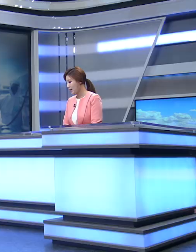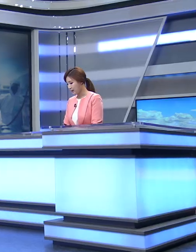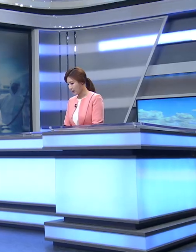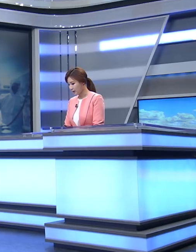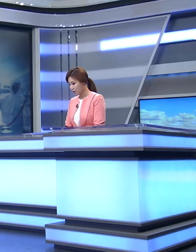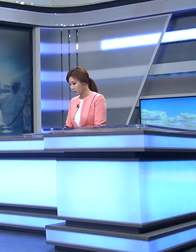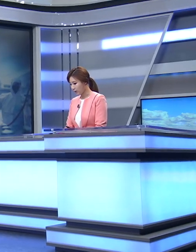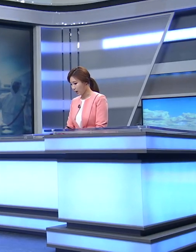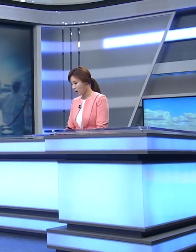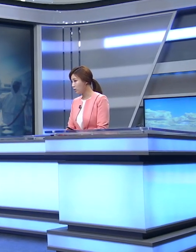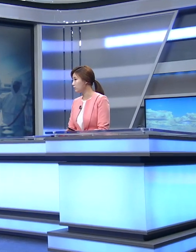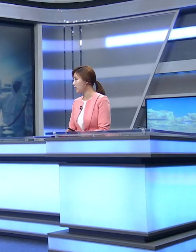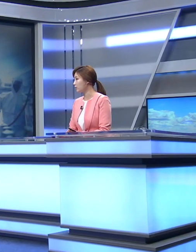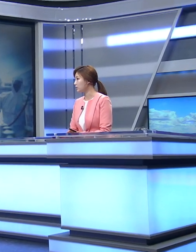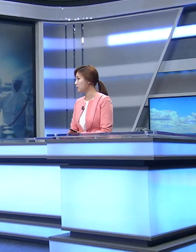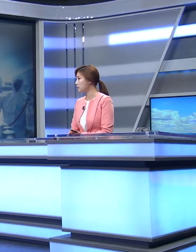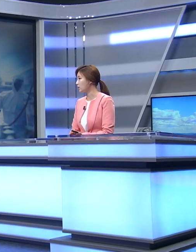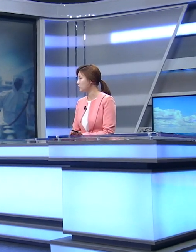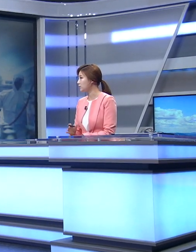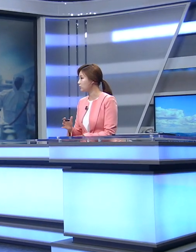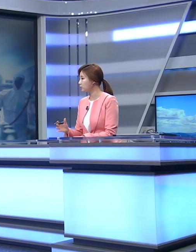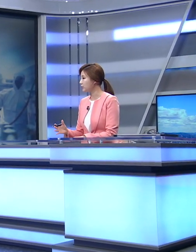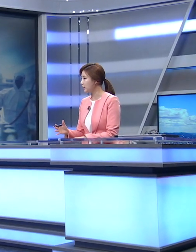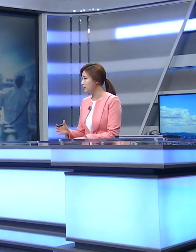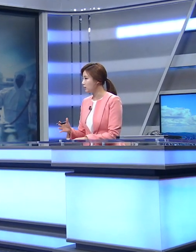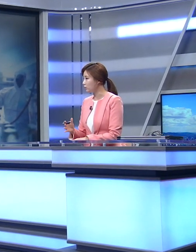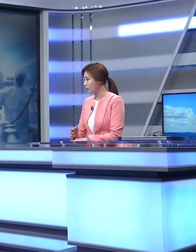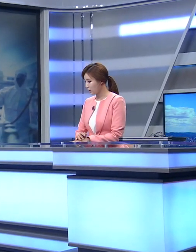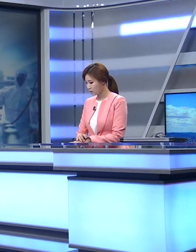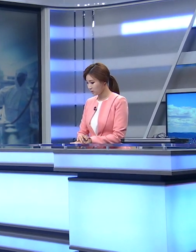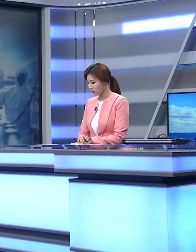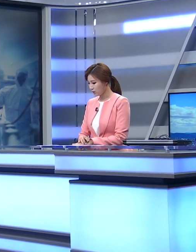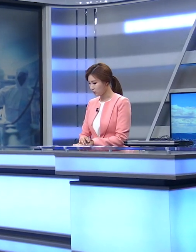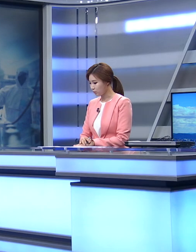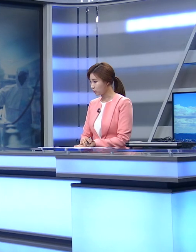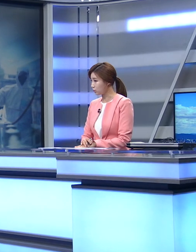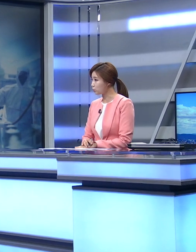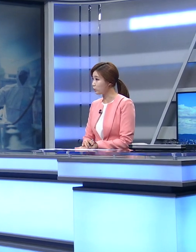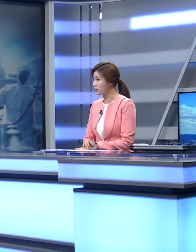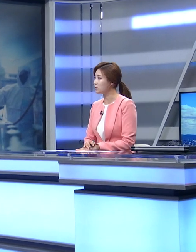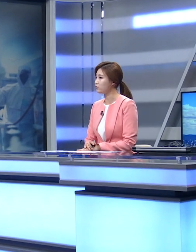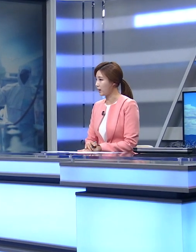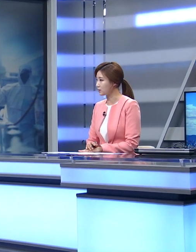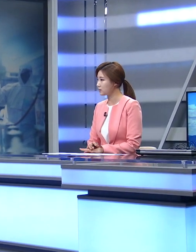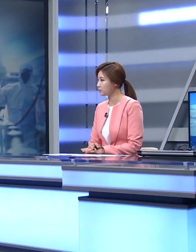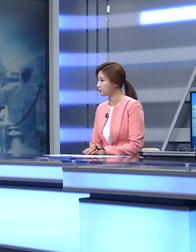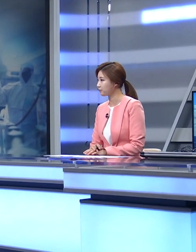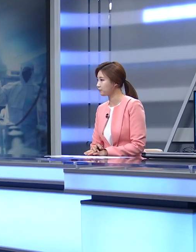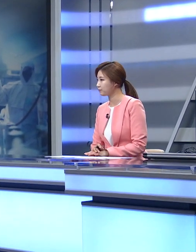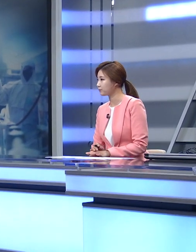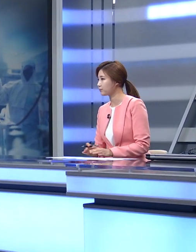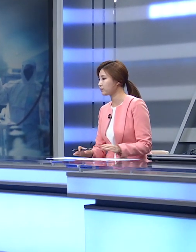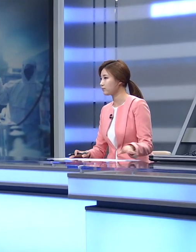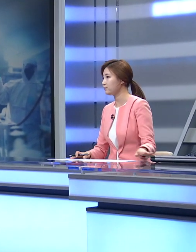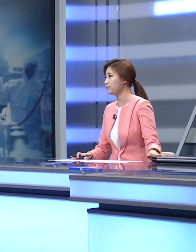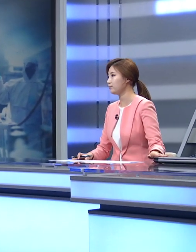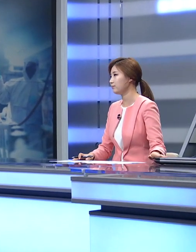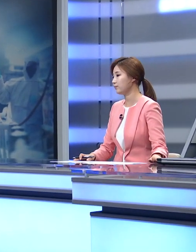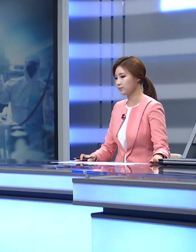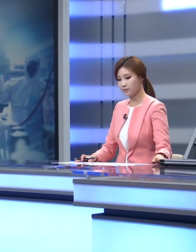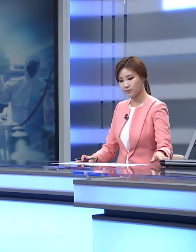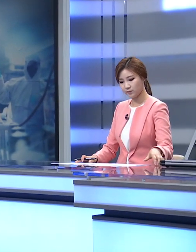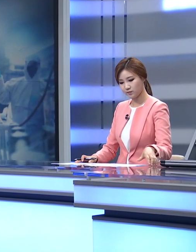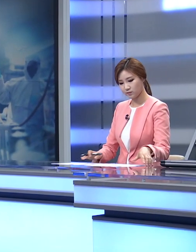infection, again showing how the virus does not discriminate locations and also spreads fast. And speaking of